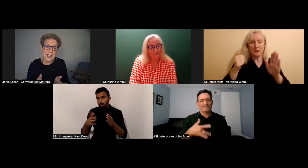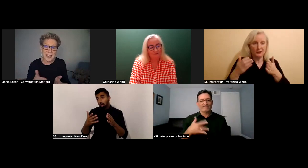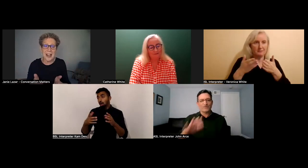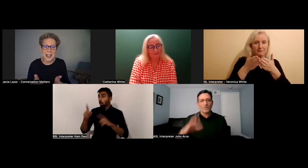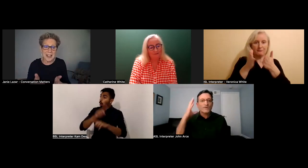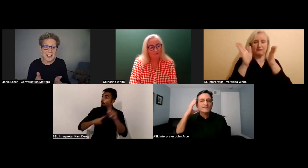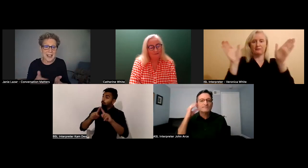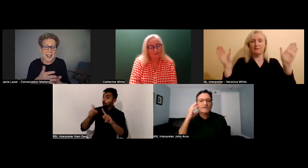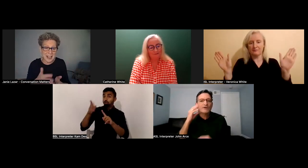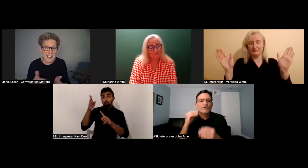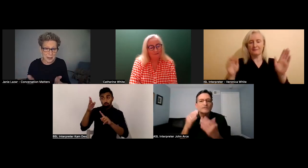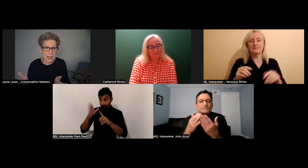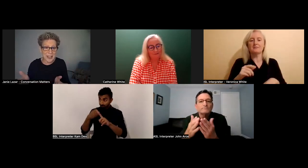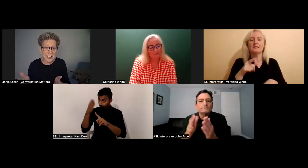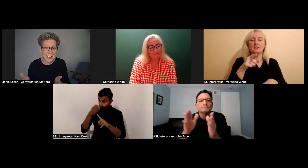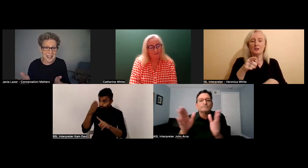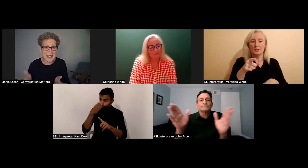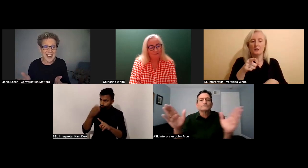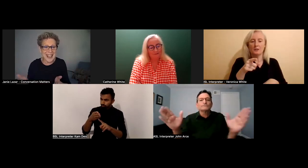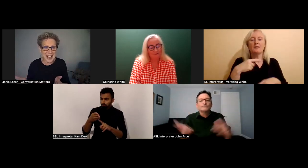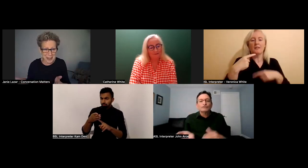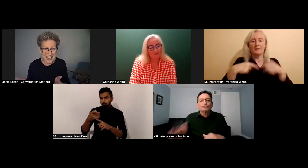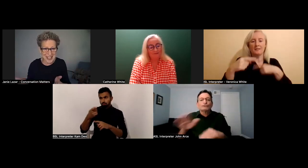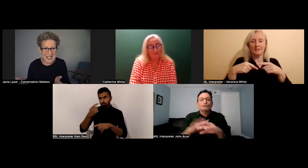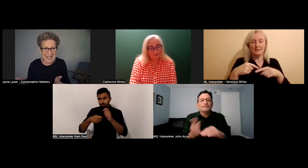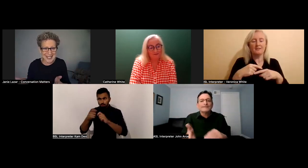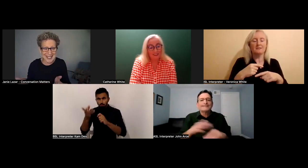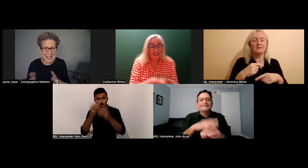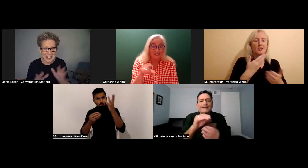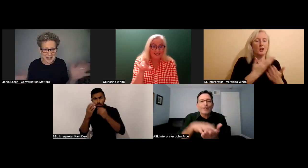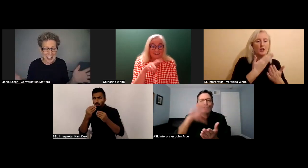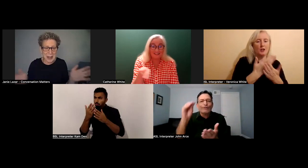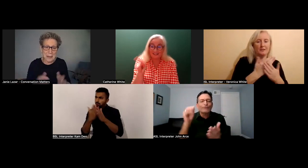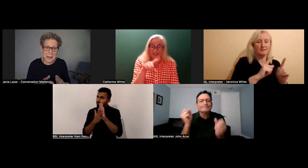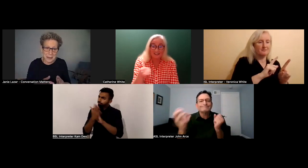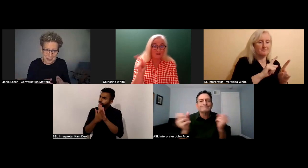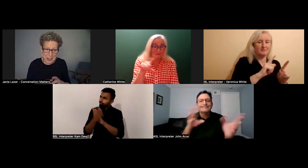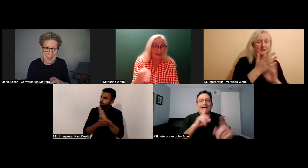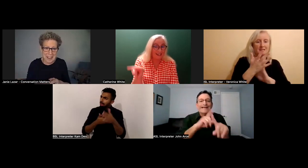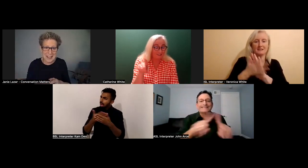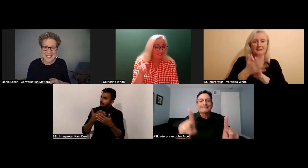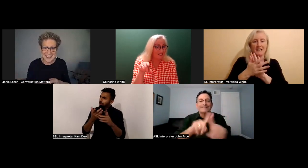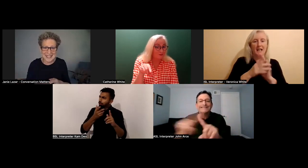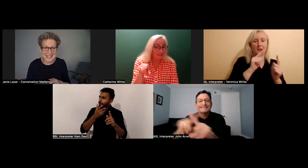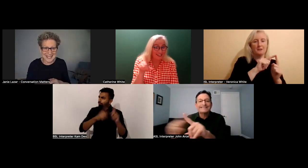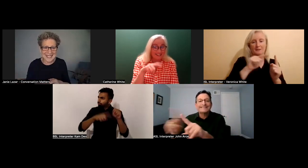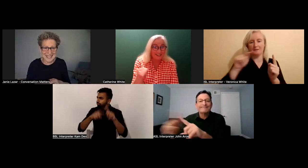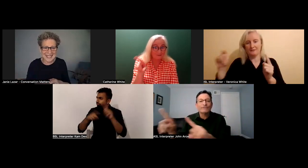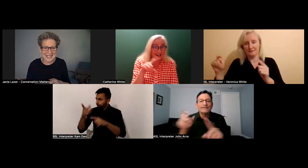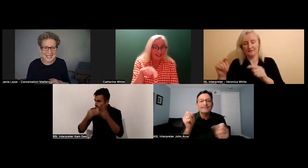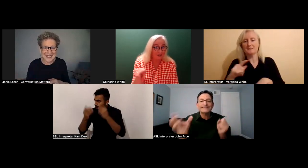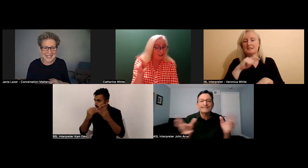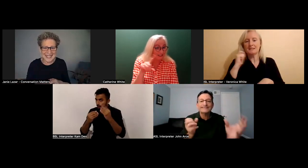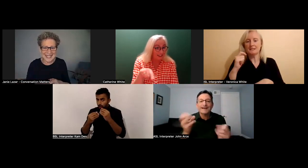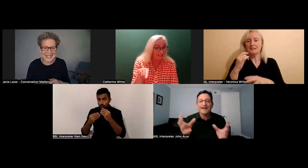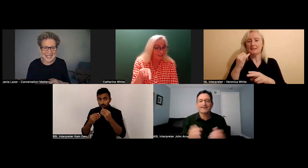to sign in different sign languages. This is what my head, this is what the inside